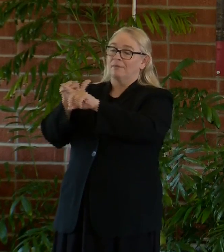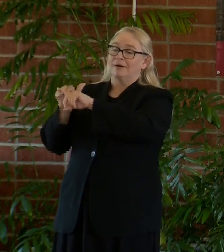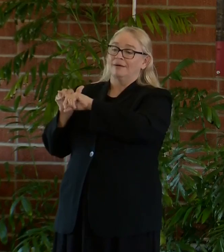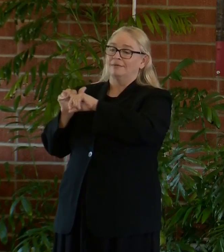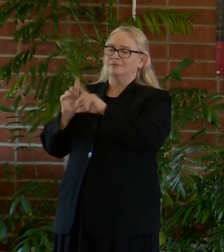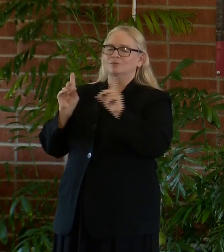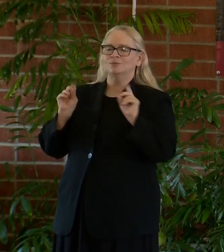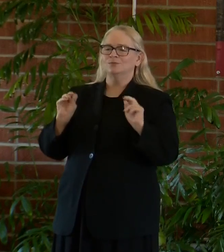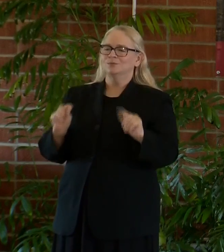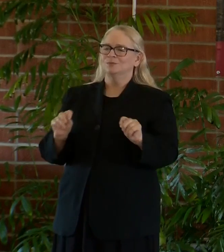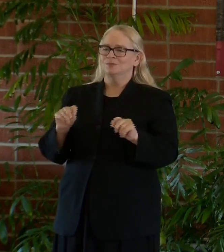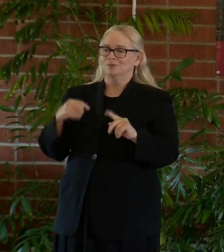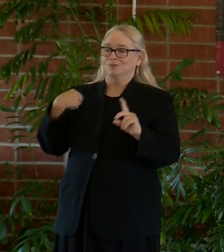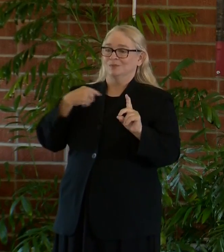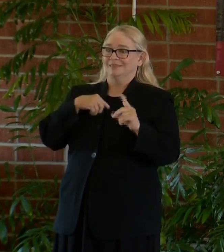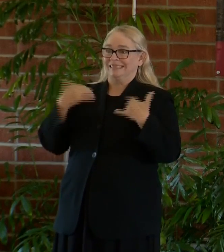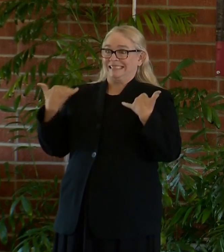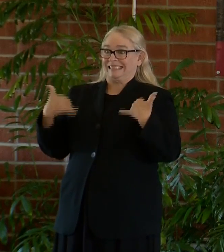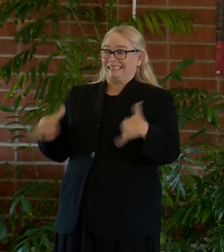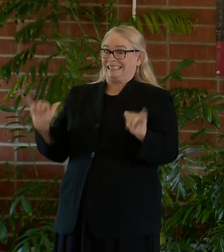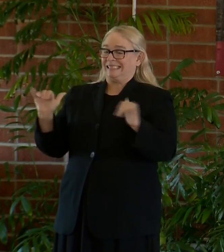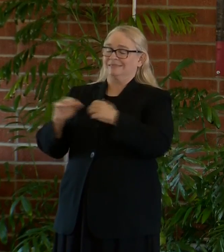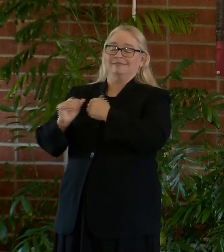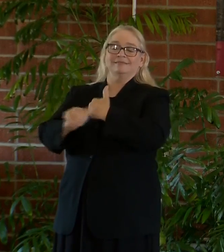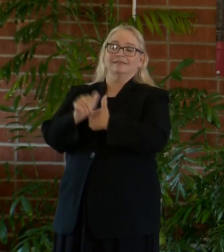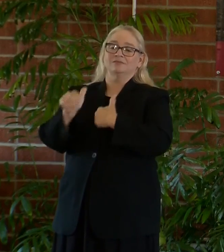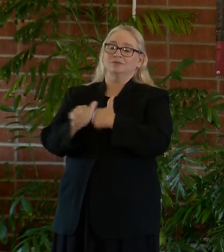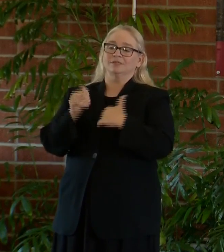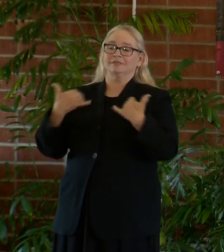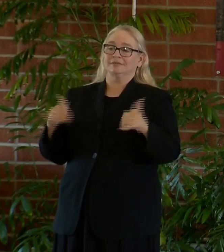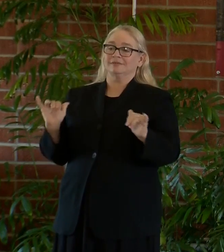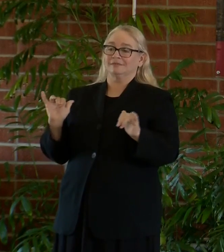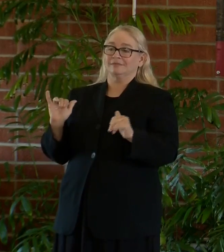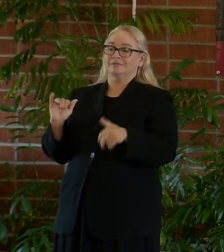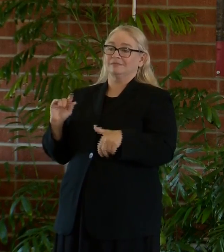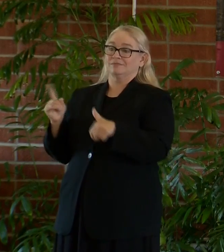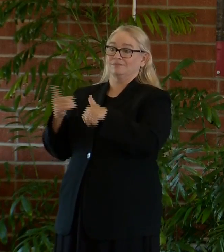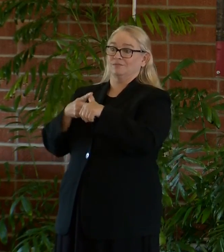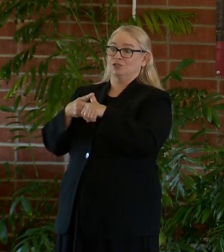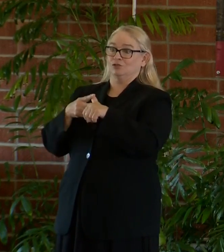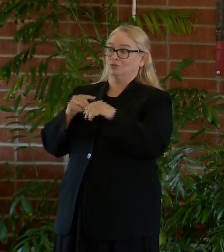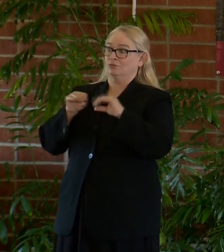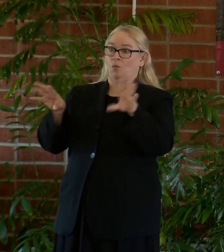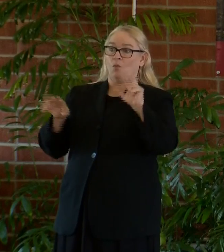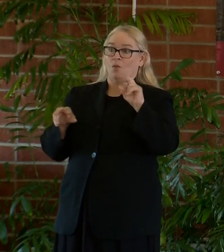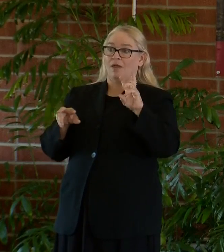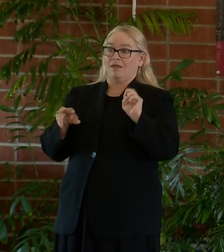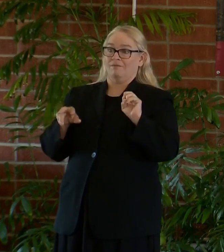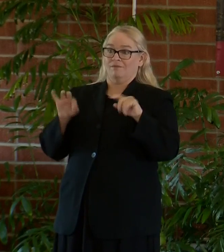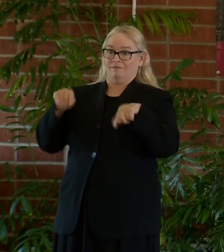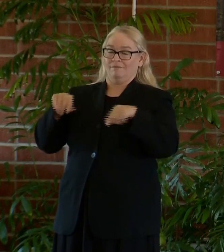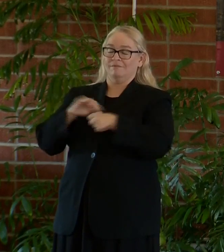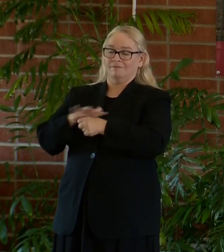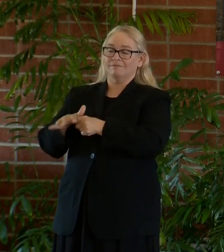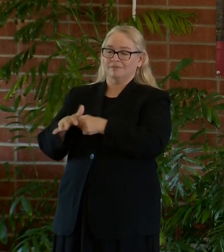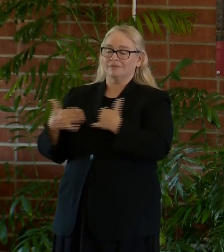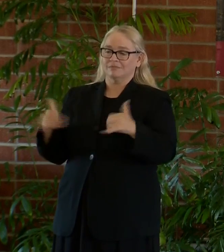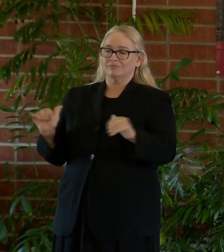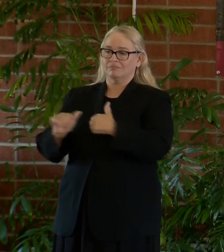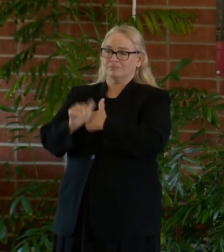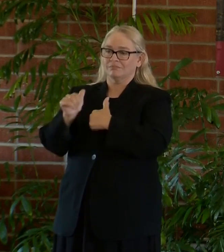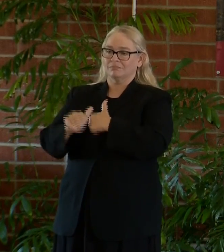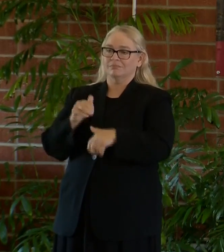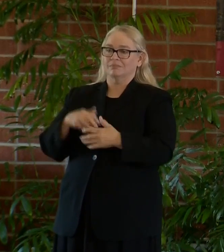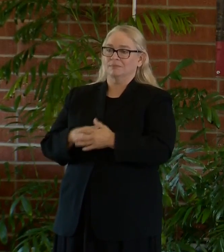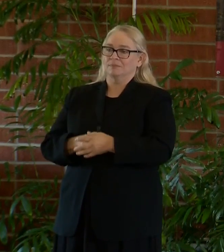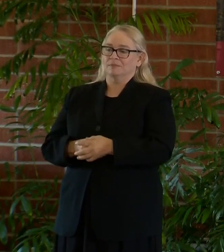that we are in the midst of the first wave of this pandemic. And we have got to do what we did in the beginning, in the outset